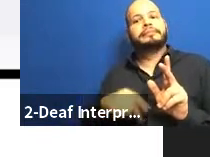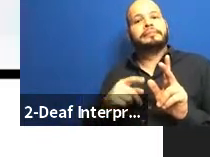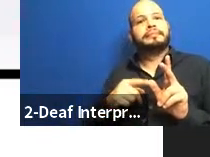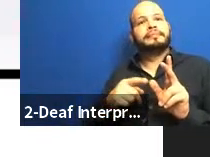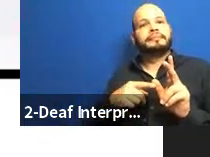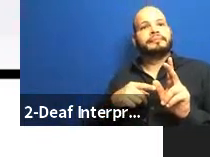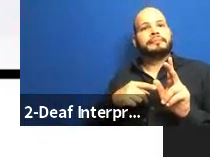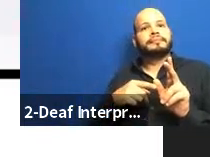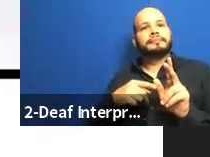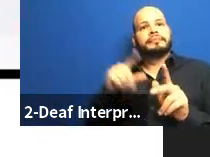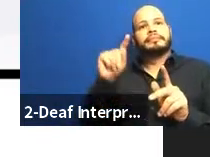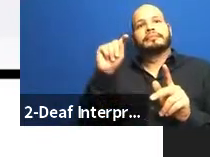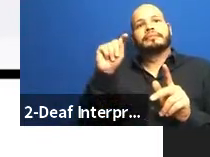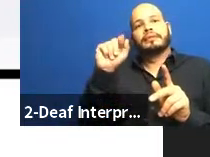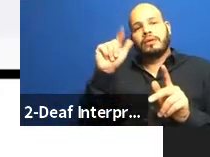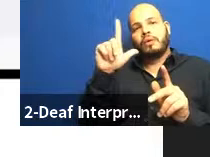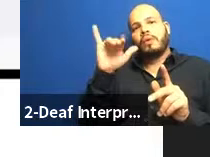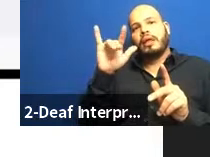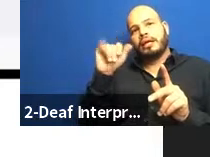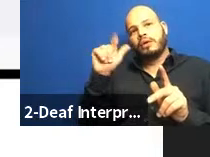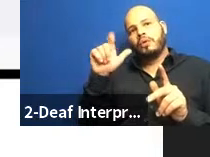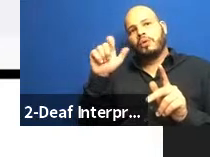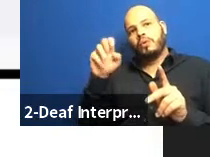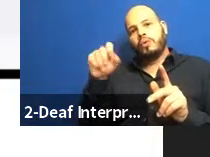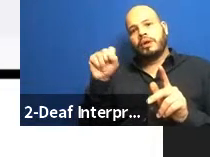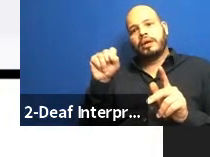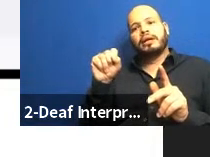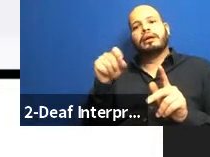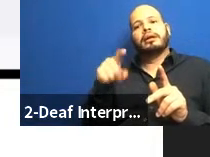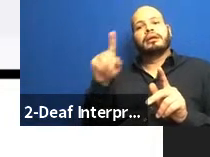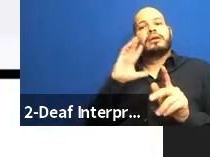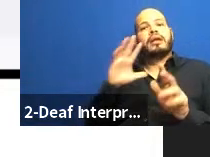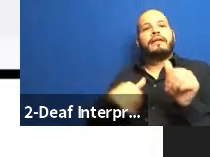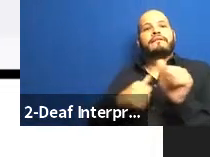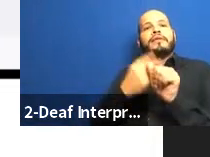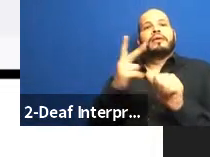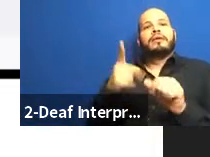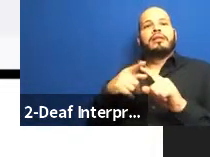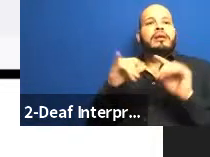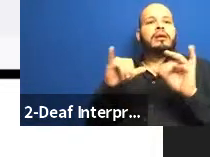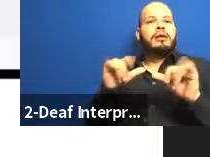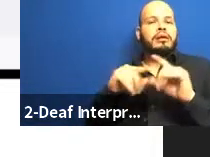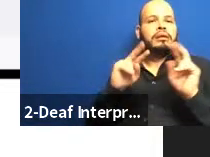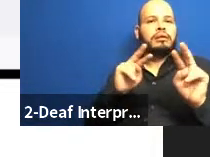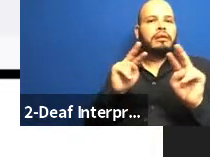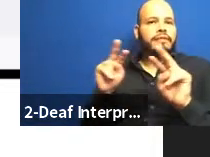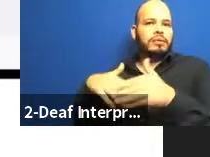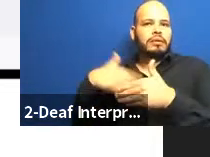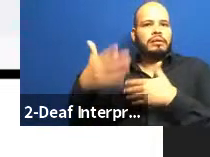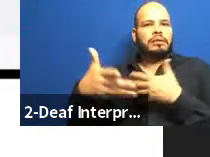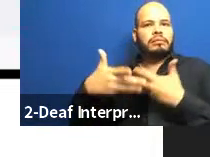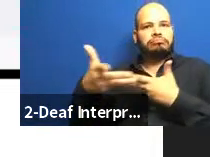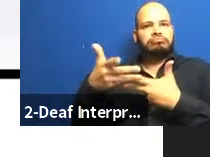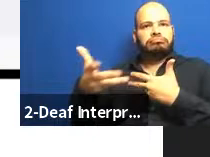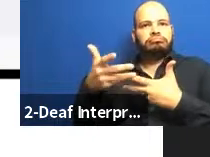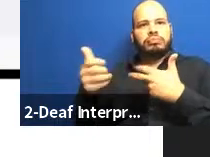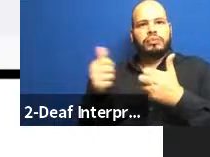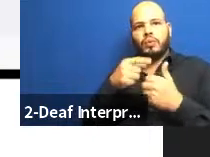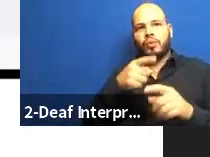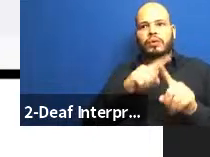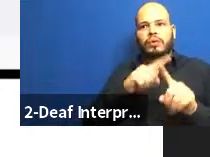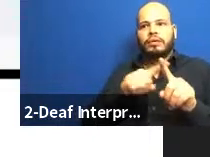work collectively. So we're going to go ahead and go back to the Padlet. We will play a song by Youth Versus